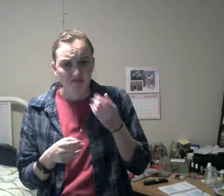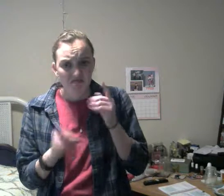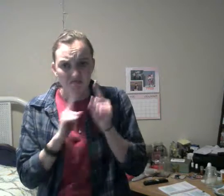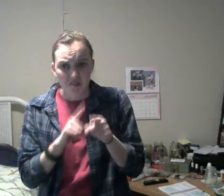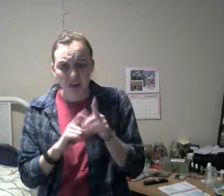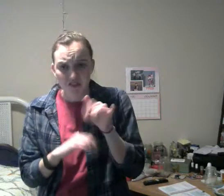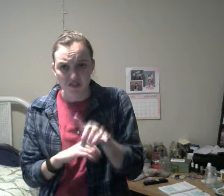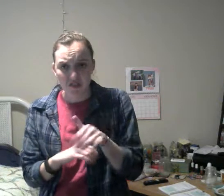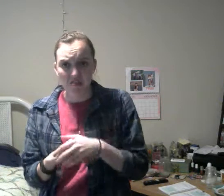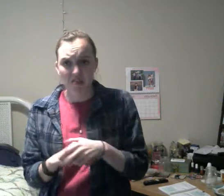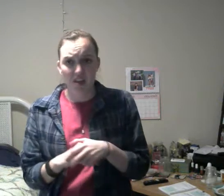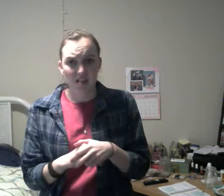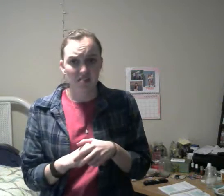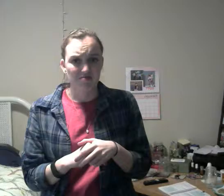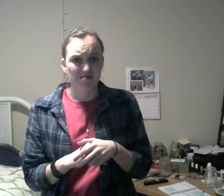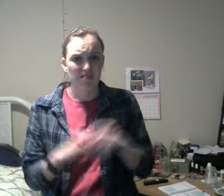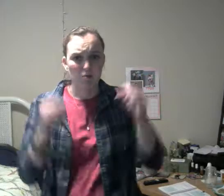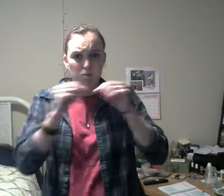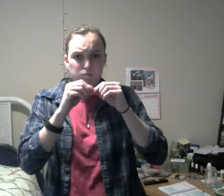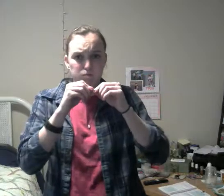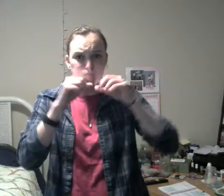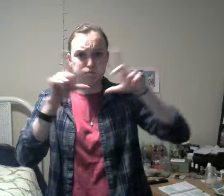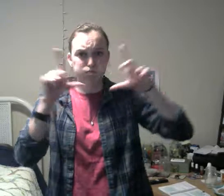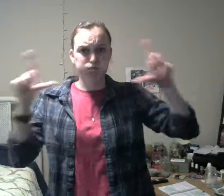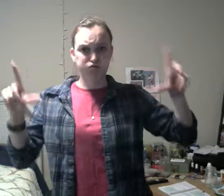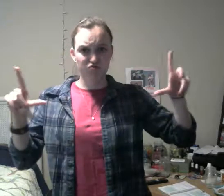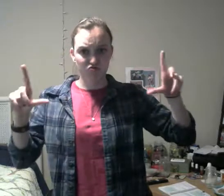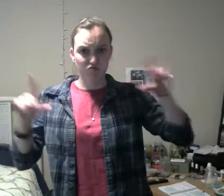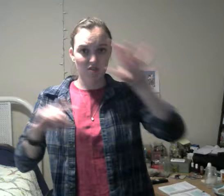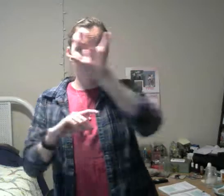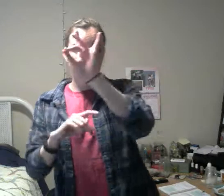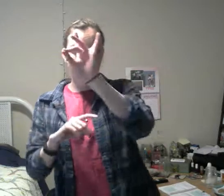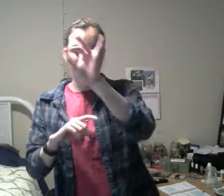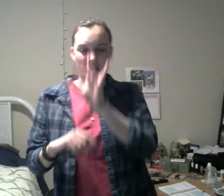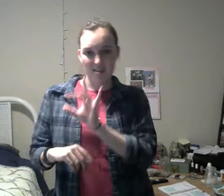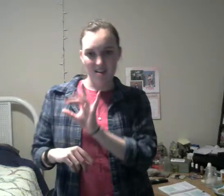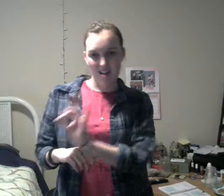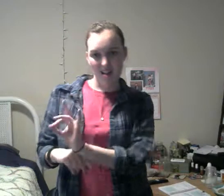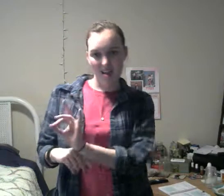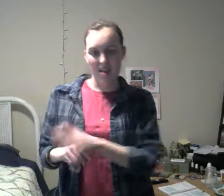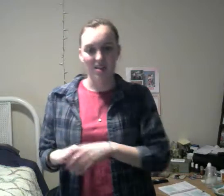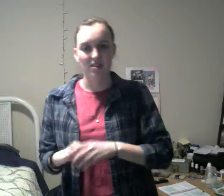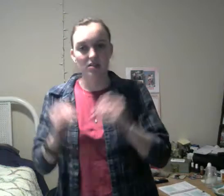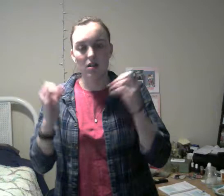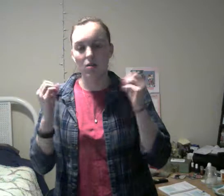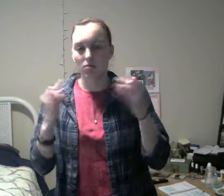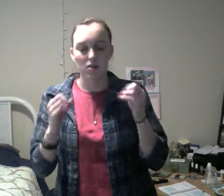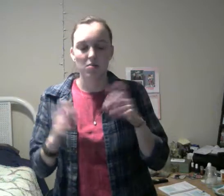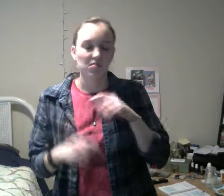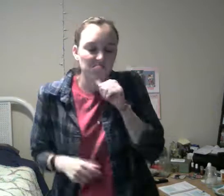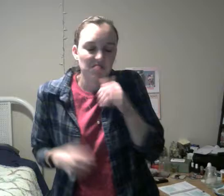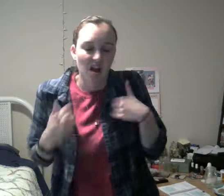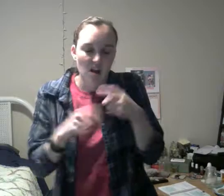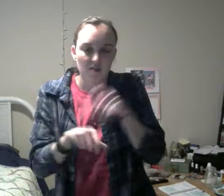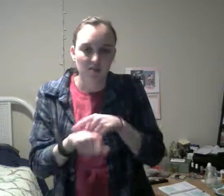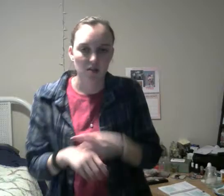Punnett square that's 8 by 8, but you're never going to have time to do that on a test. And so make sure you know how to use and understand the